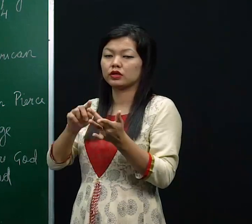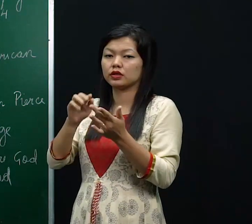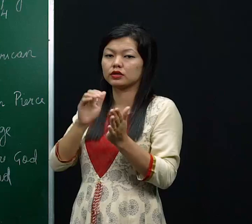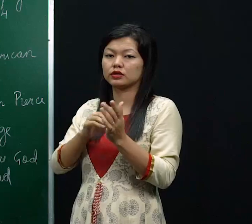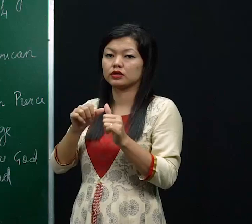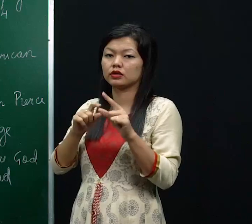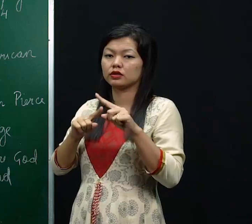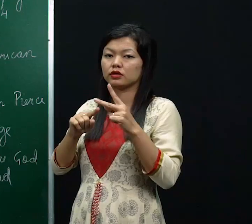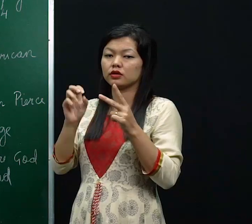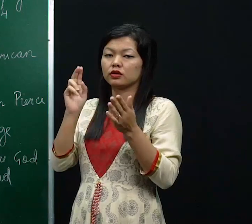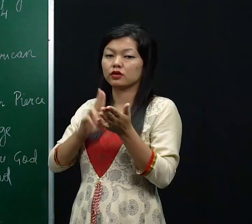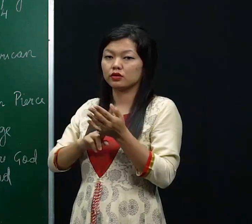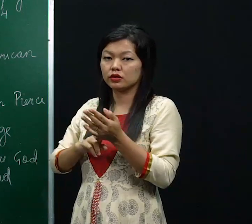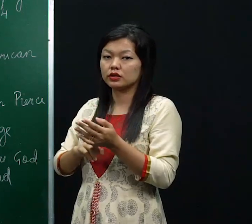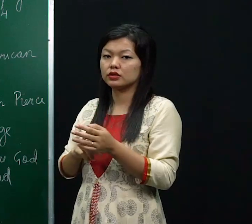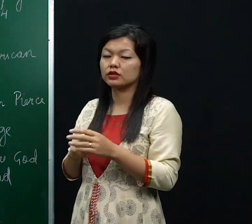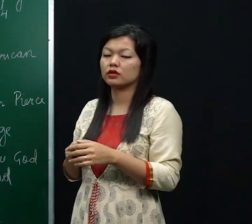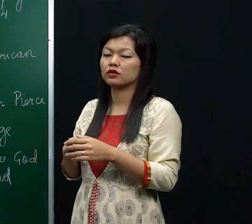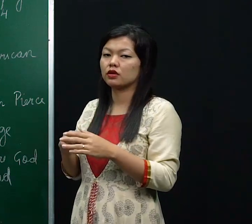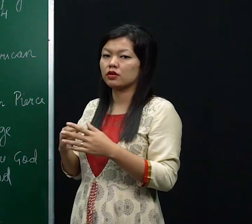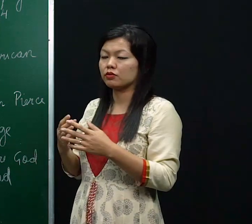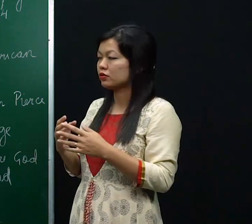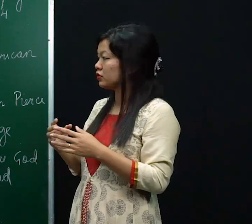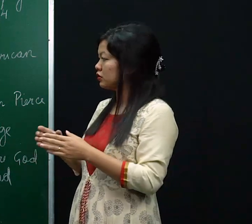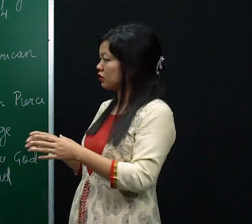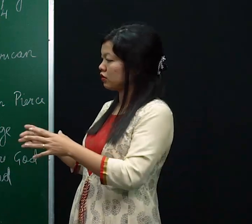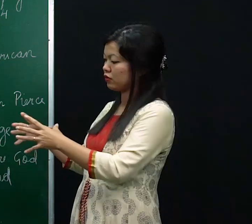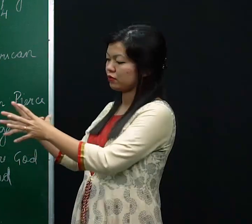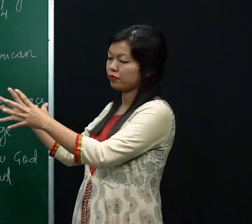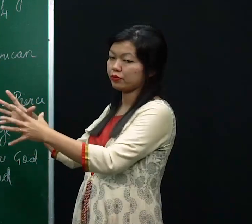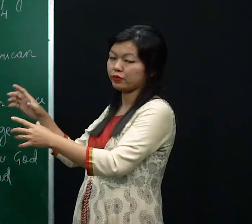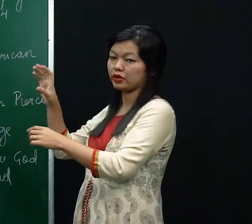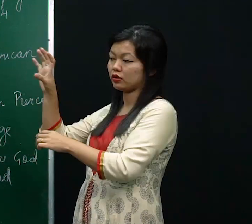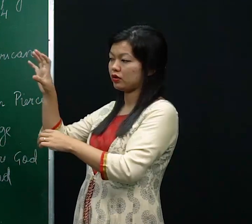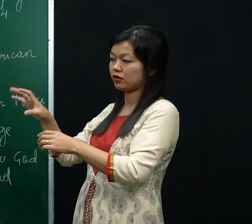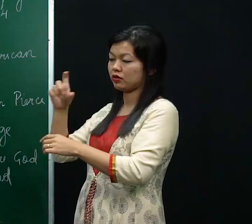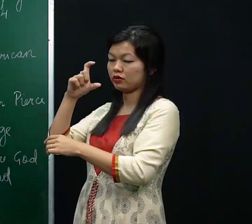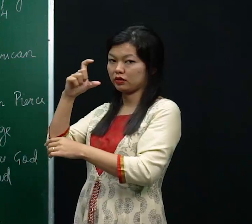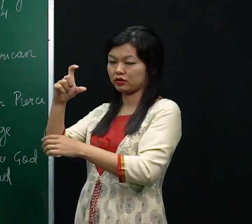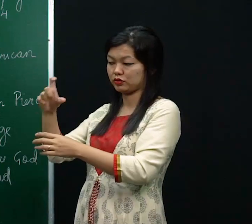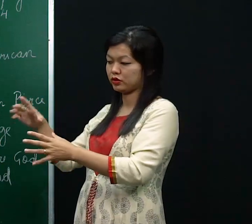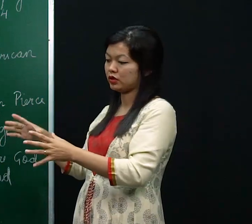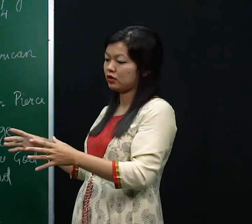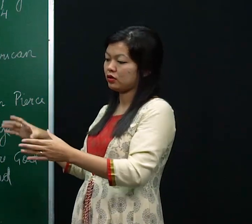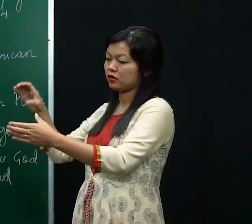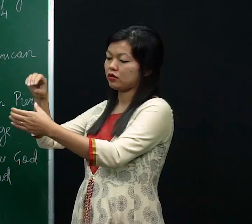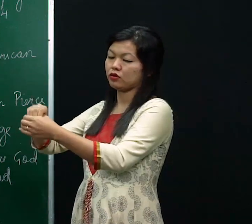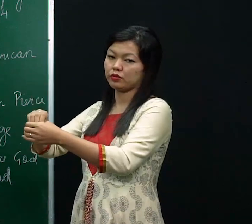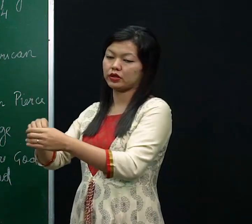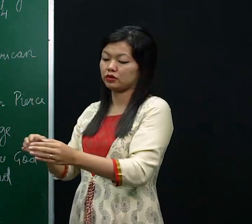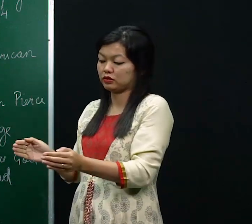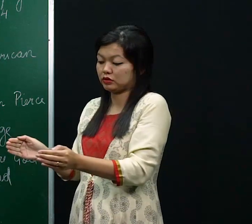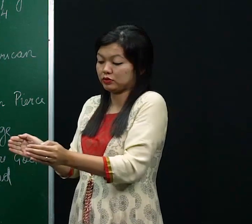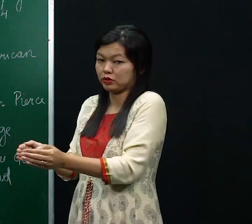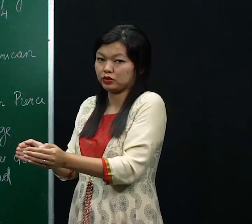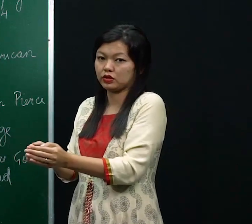And the chief received a letter from the president, that is President Franklin Pierce. You might have heard of that